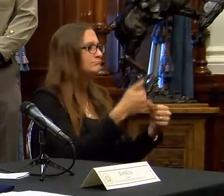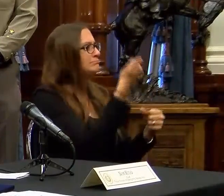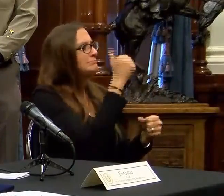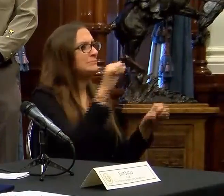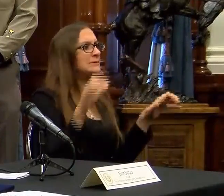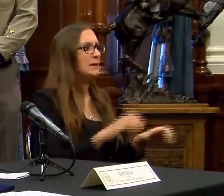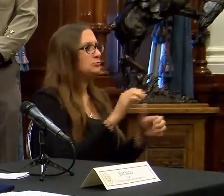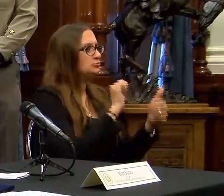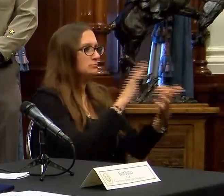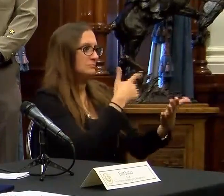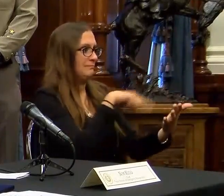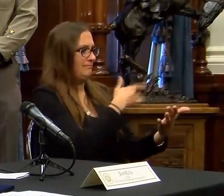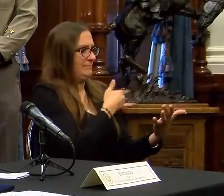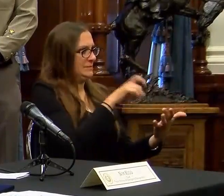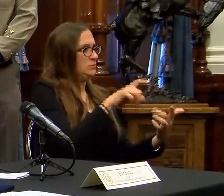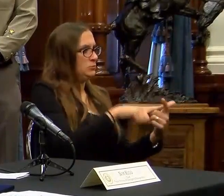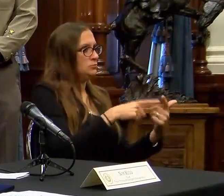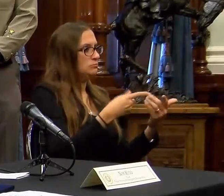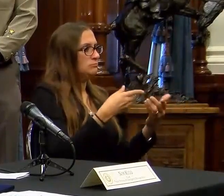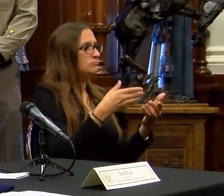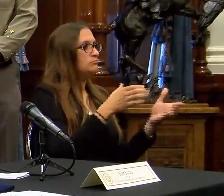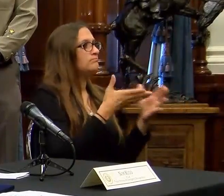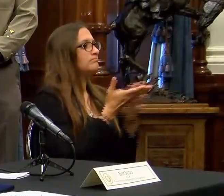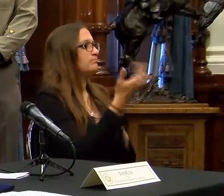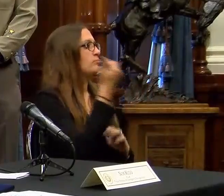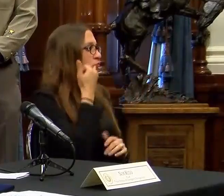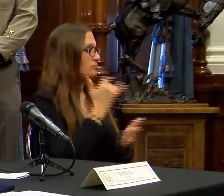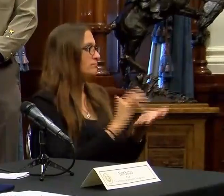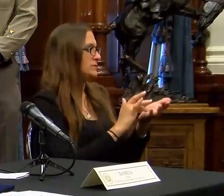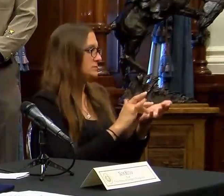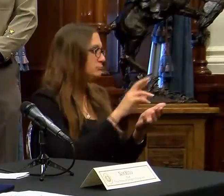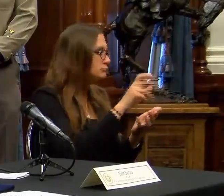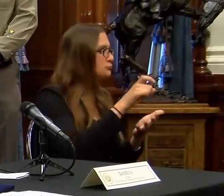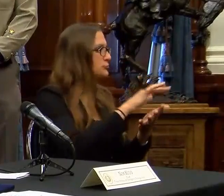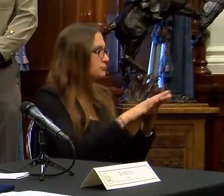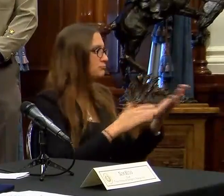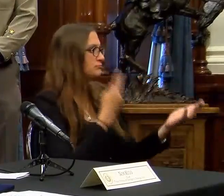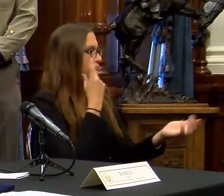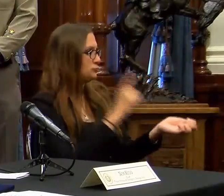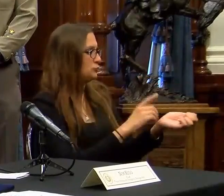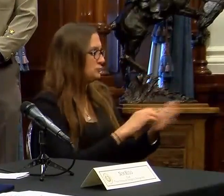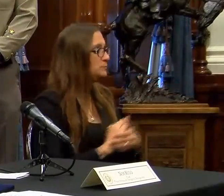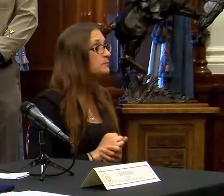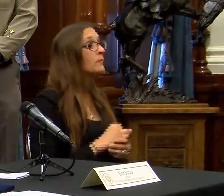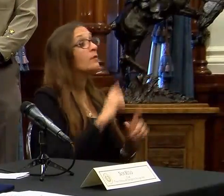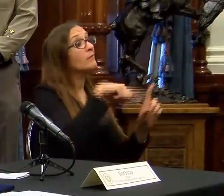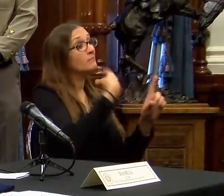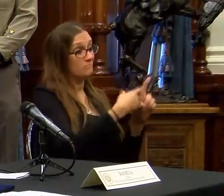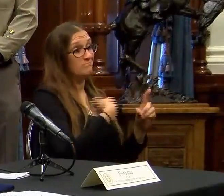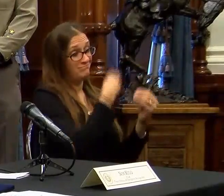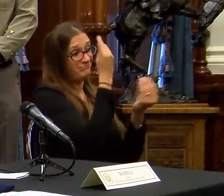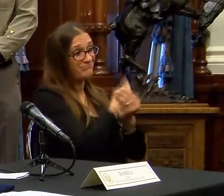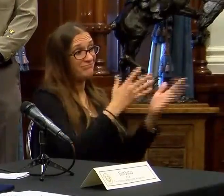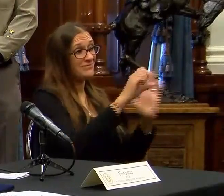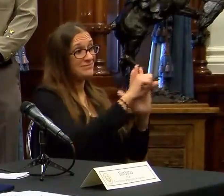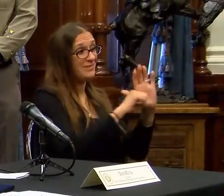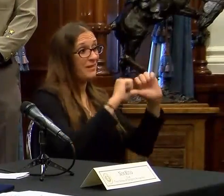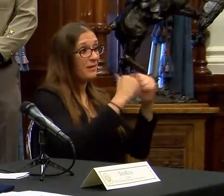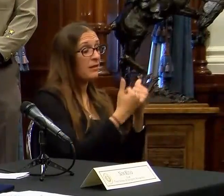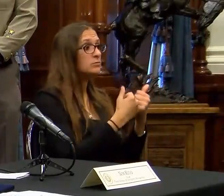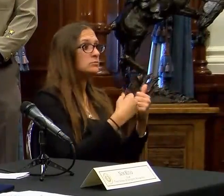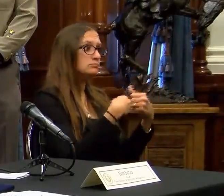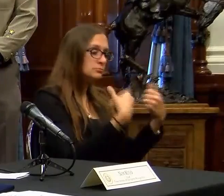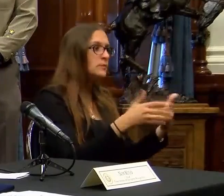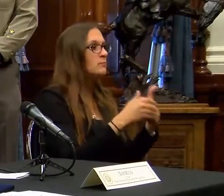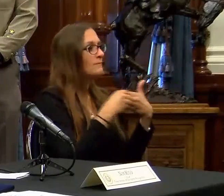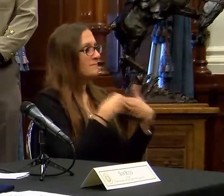necessary to facilitate telemedicine. In addition, I'm directing state agencies to provide